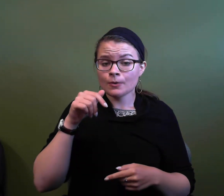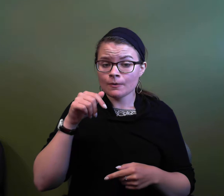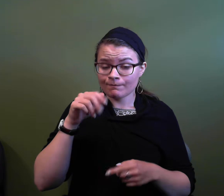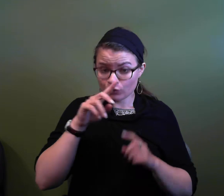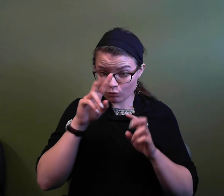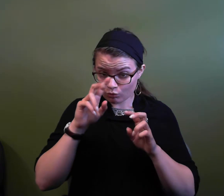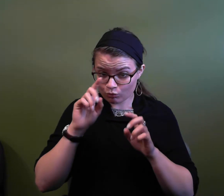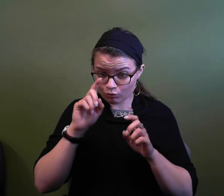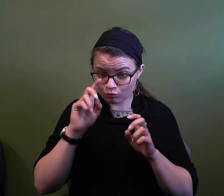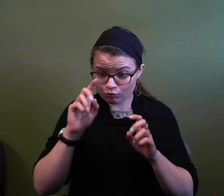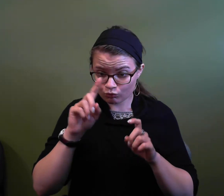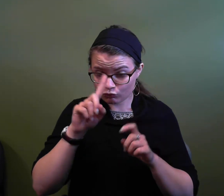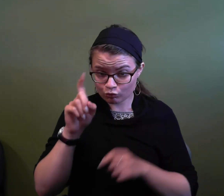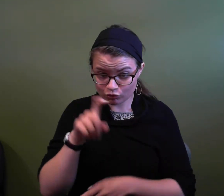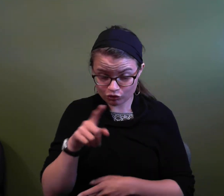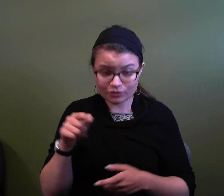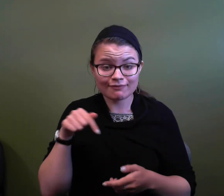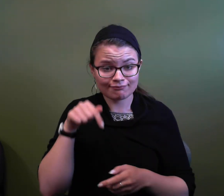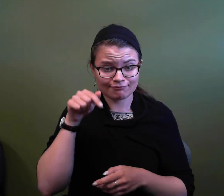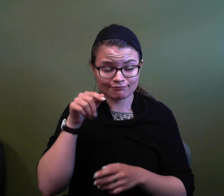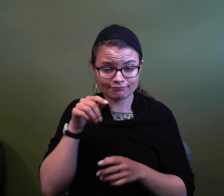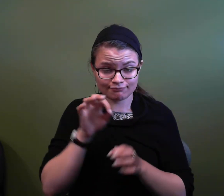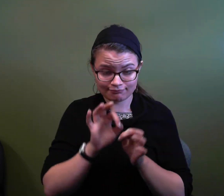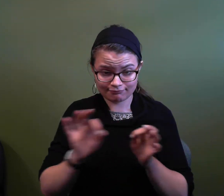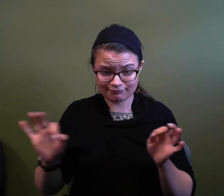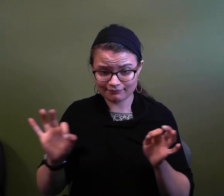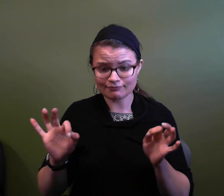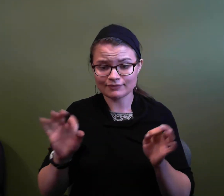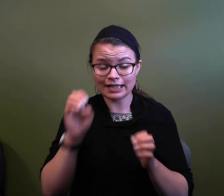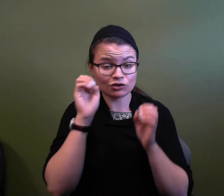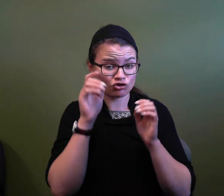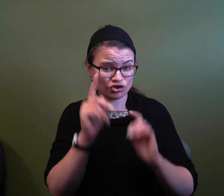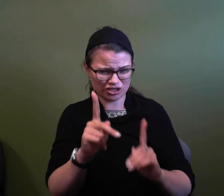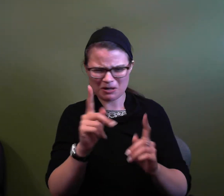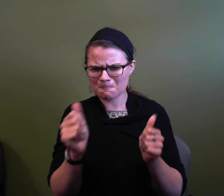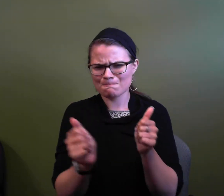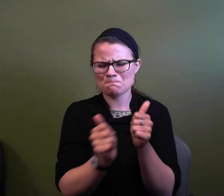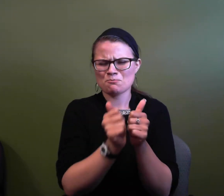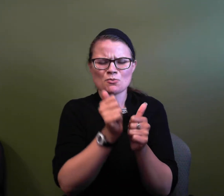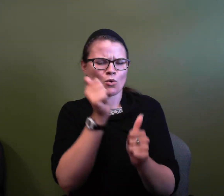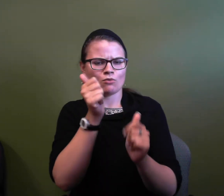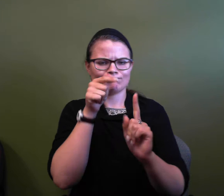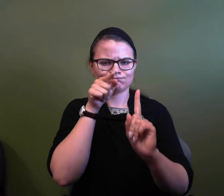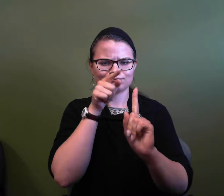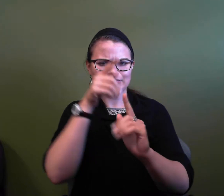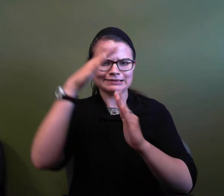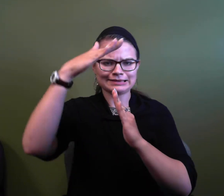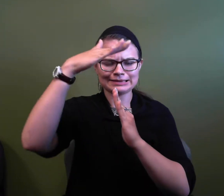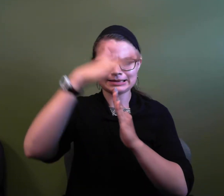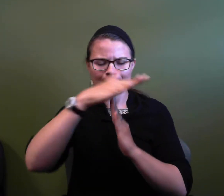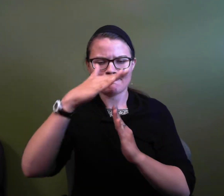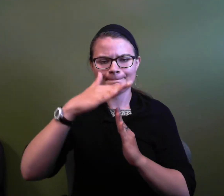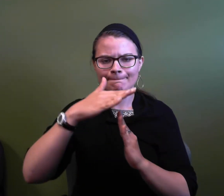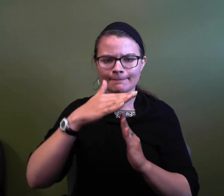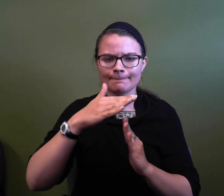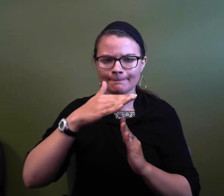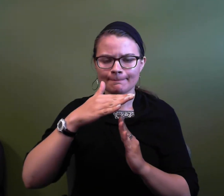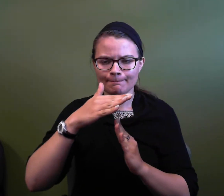the development of a country. Do you agree or disagree? Or maybe to what extent do you agree